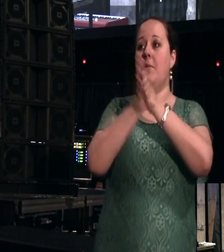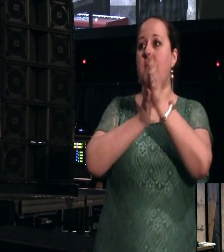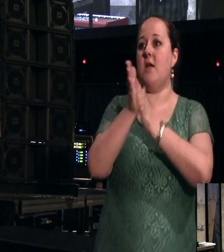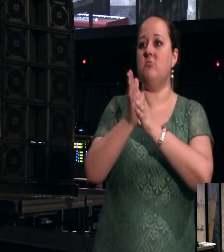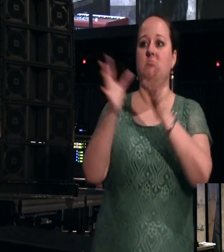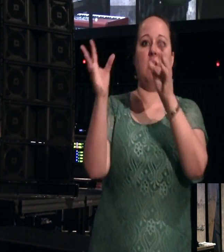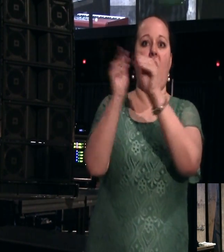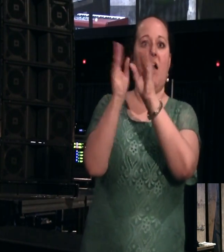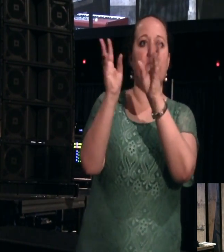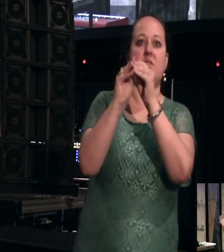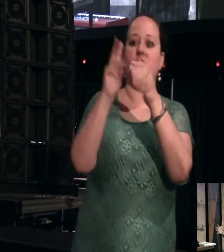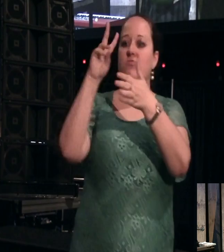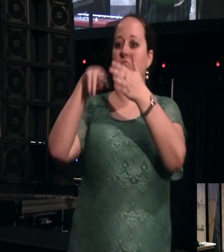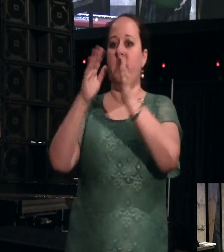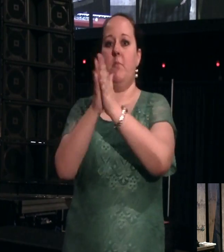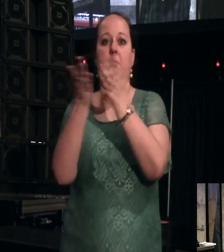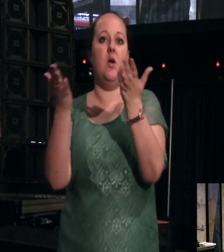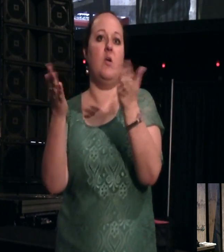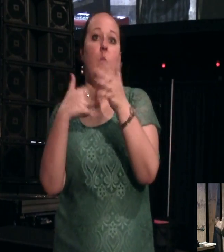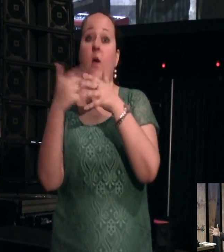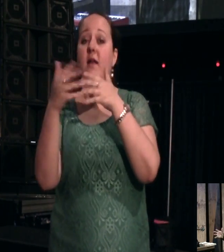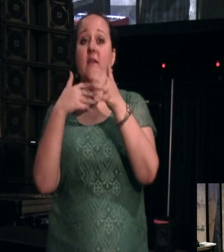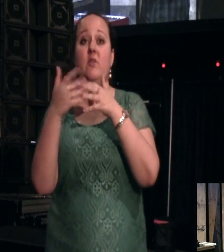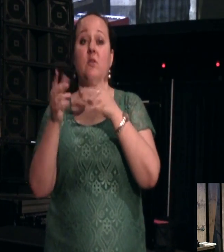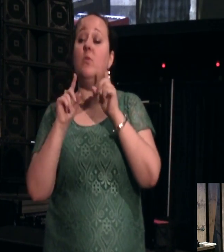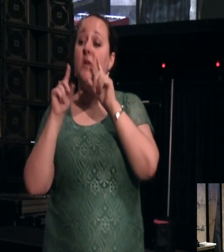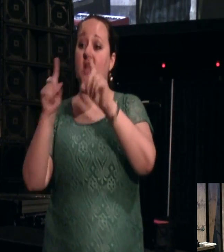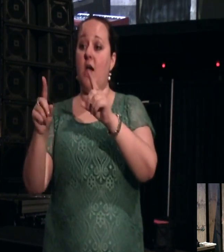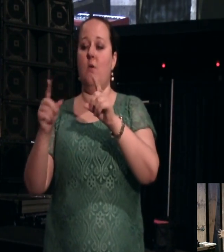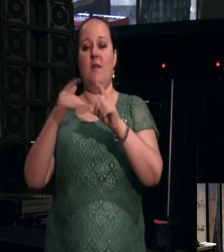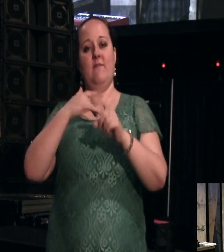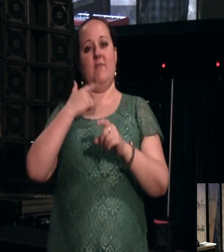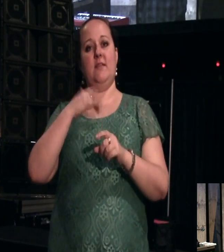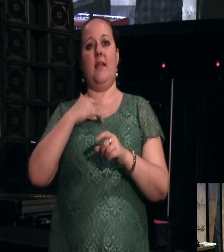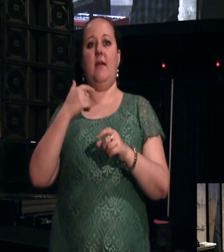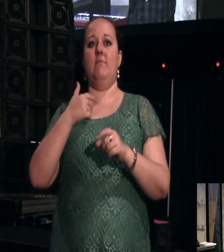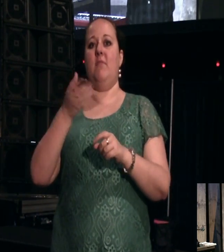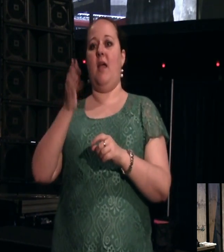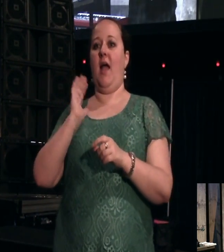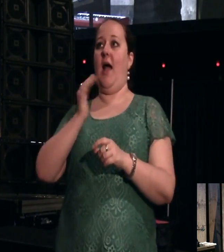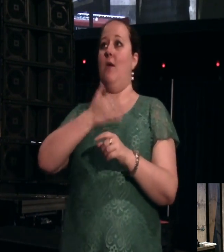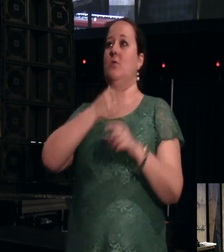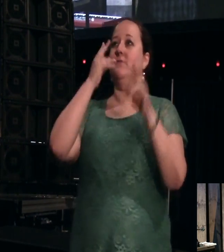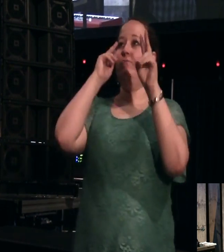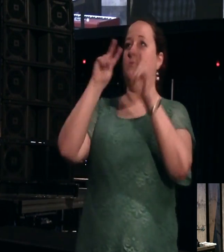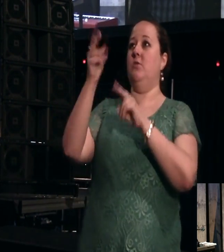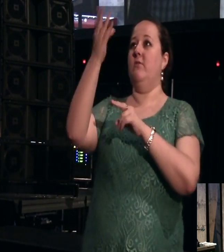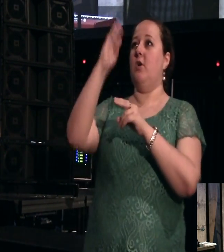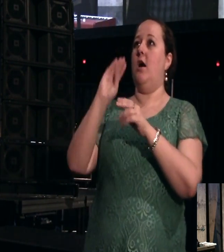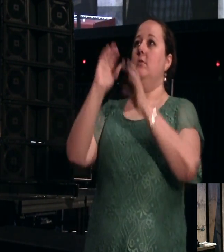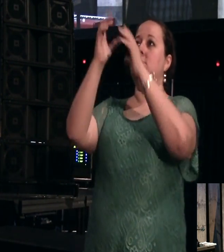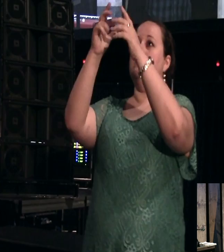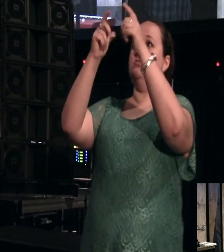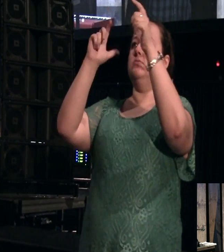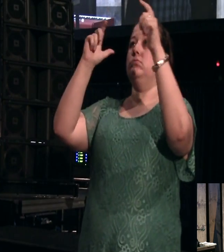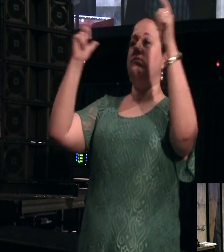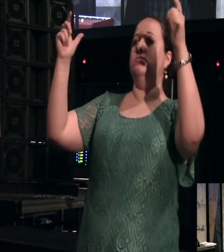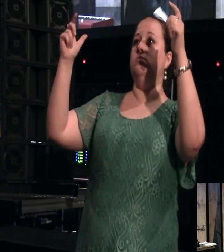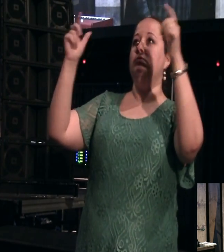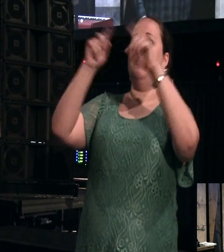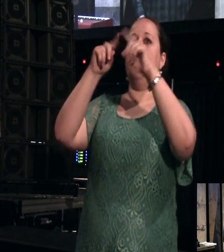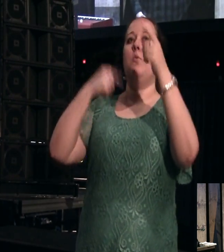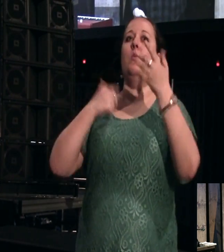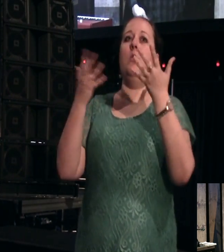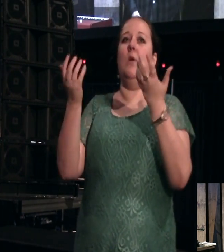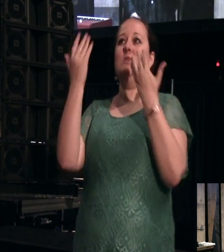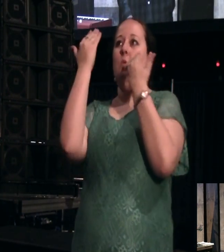to come to Breakaway, we want to go to Passion, we want to go to some conference, we want to read some book, and what happens is we go and it inflates our view of God. But what we